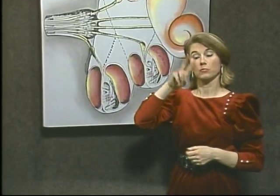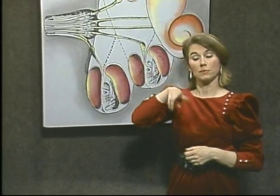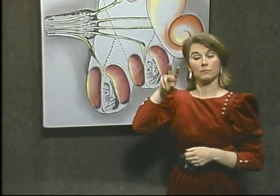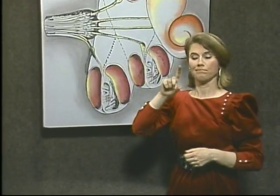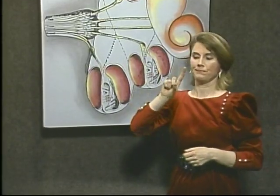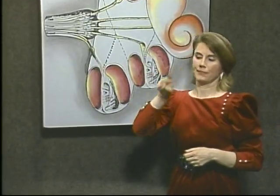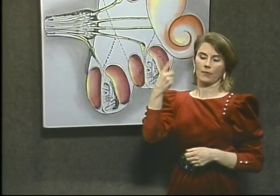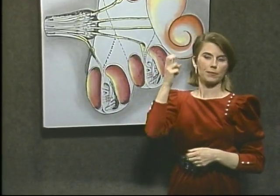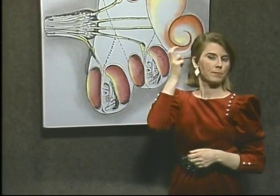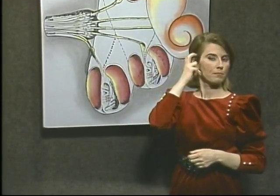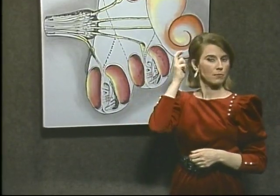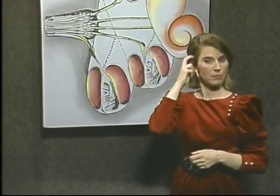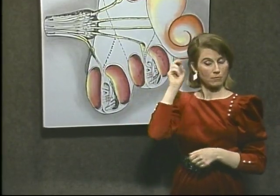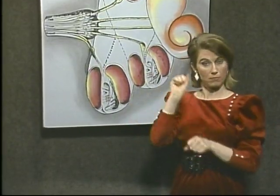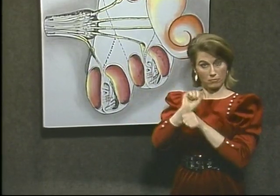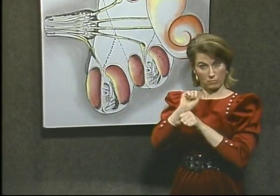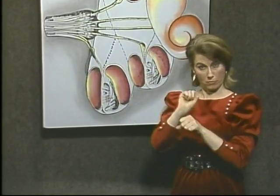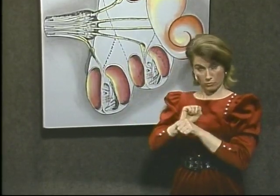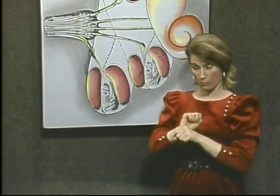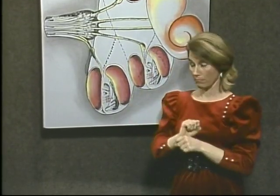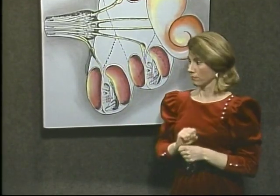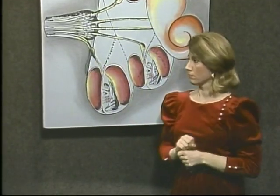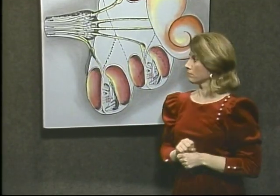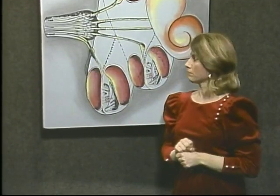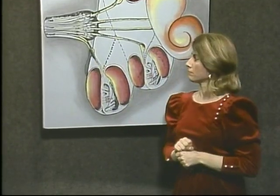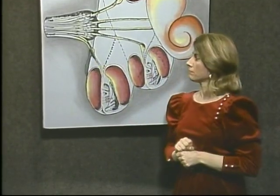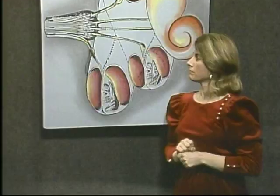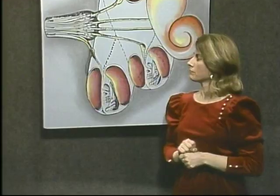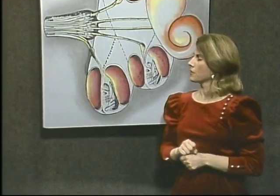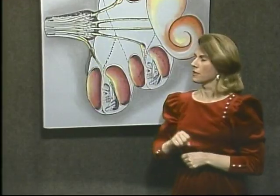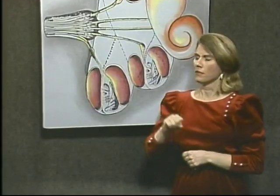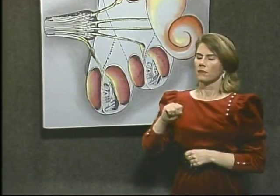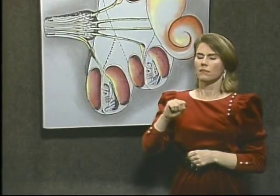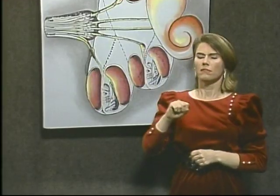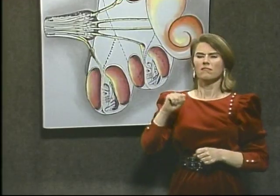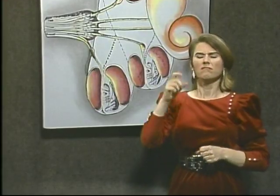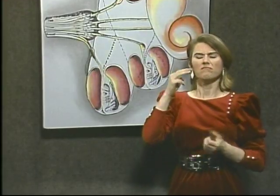fibers. And that is how the single-channel electrode works.